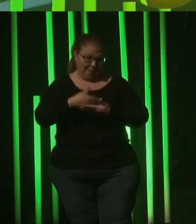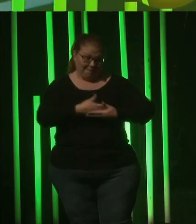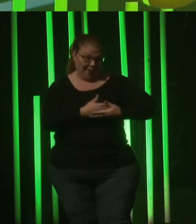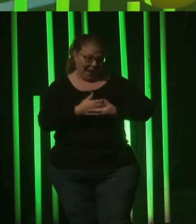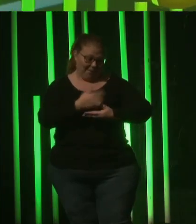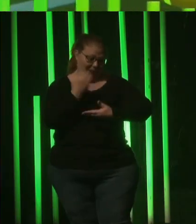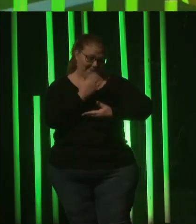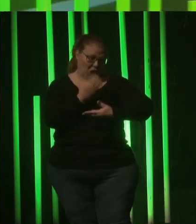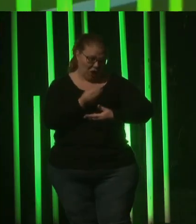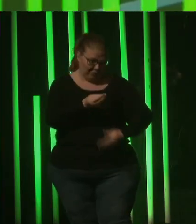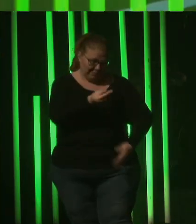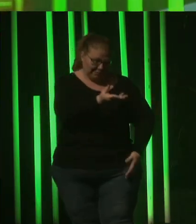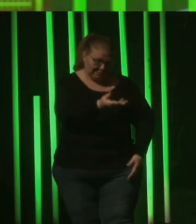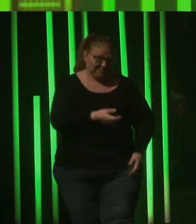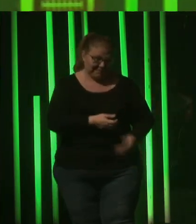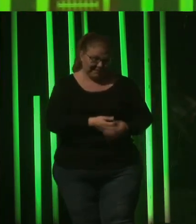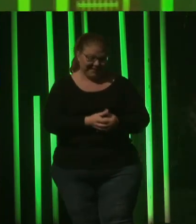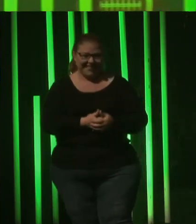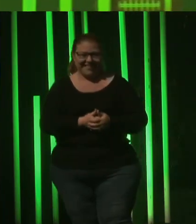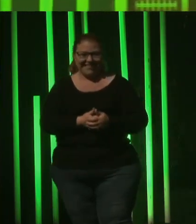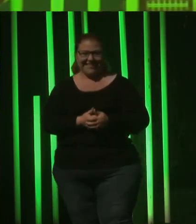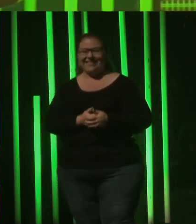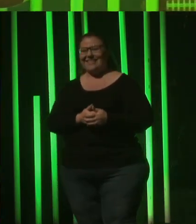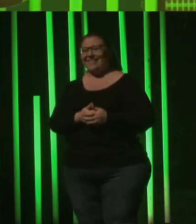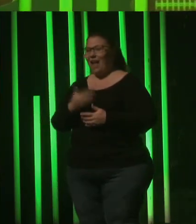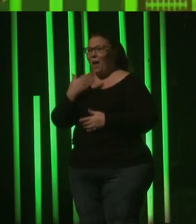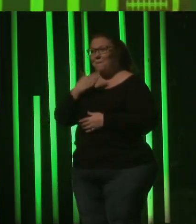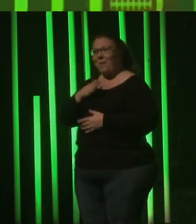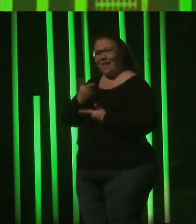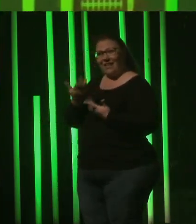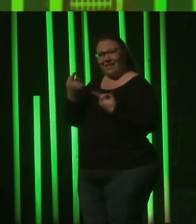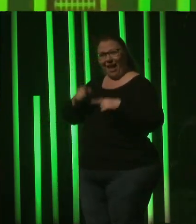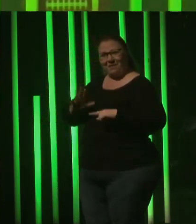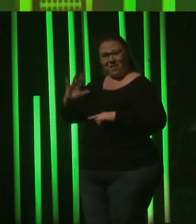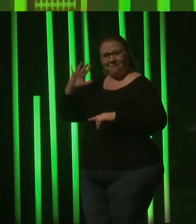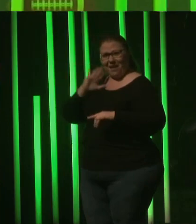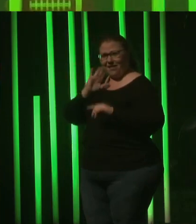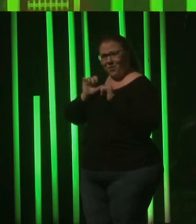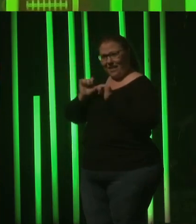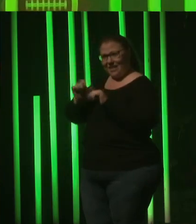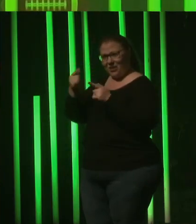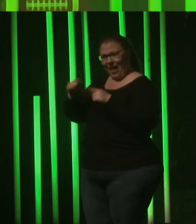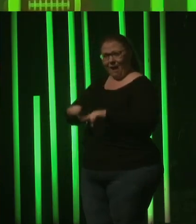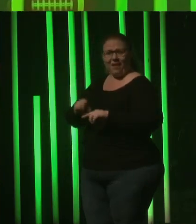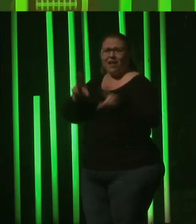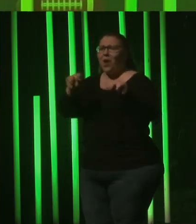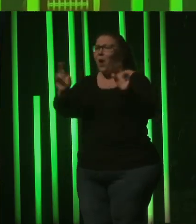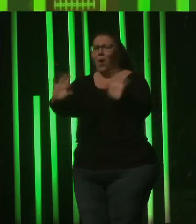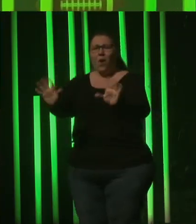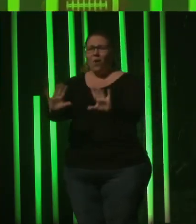That's what victims say. That because bad things have happened in the past, they're going to continue to happen. No!